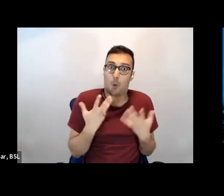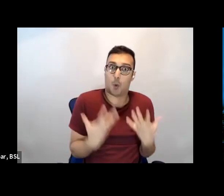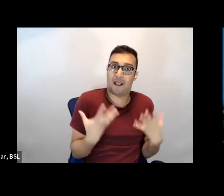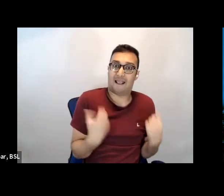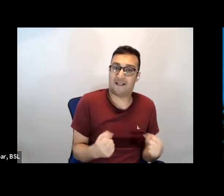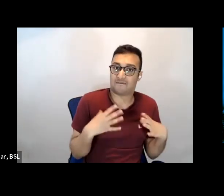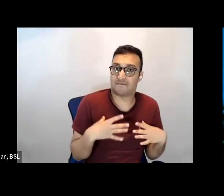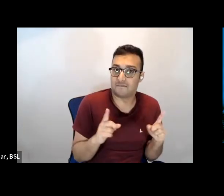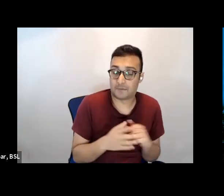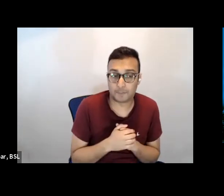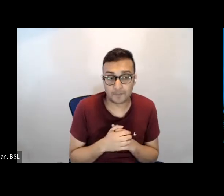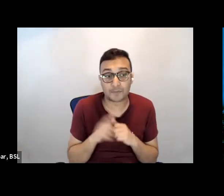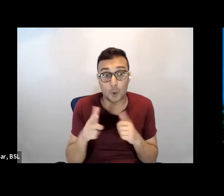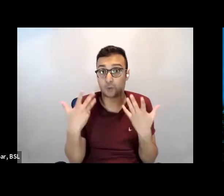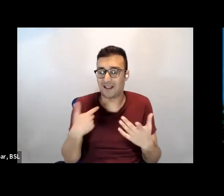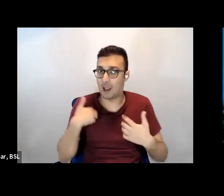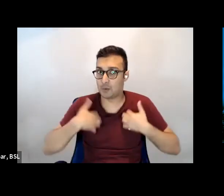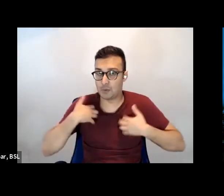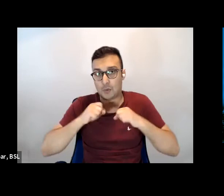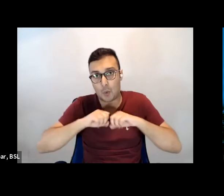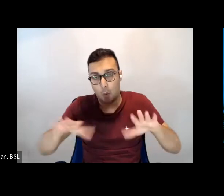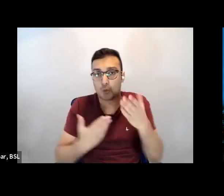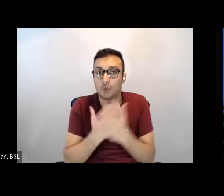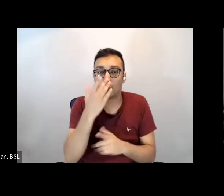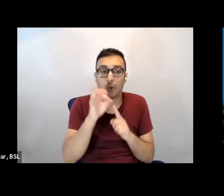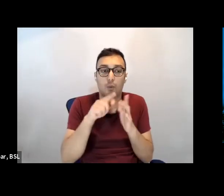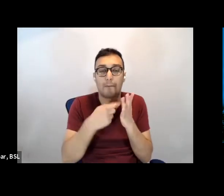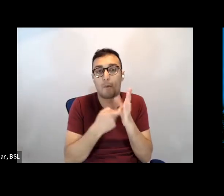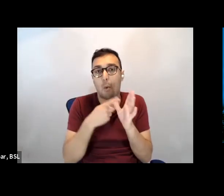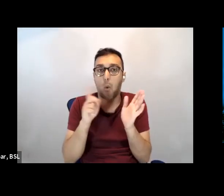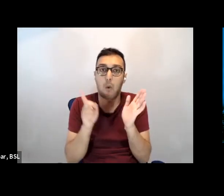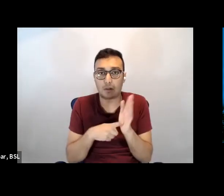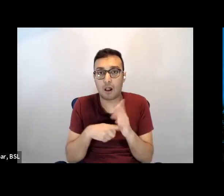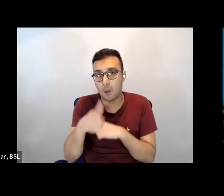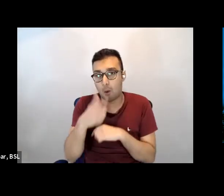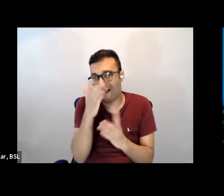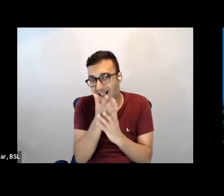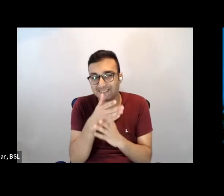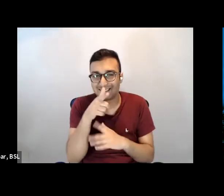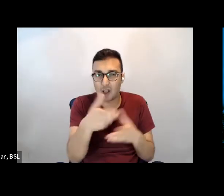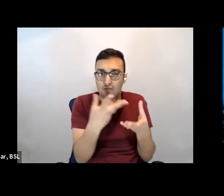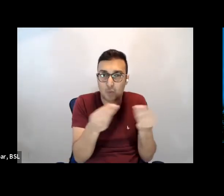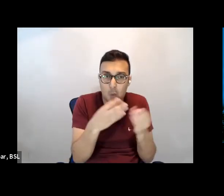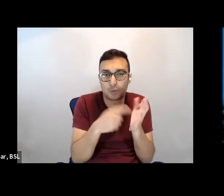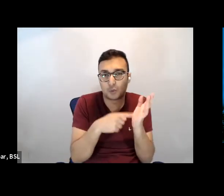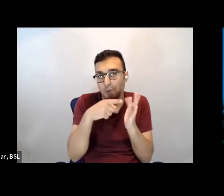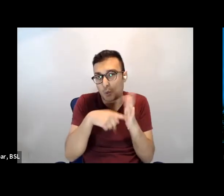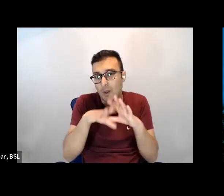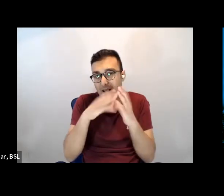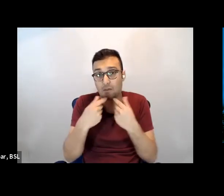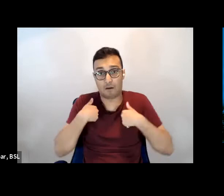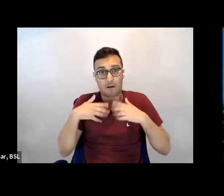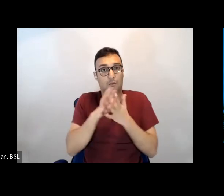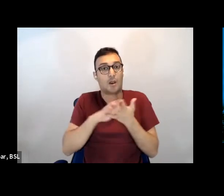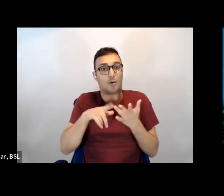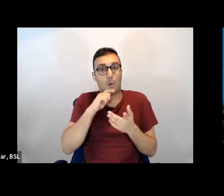today where the tool and supporting documents can be accessed. The portal is going to be managed by WHO so